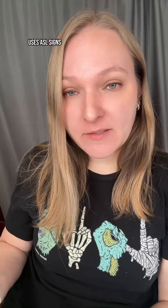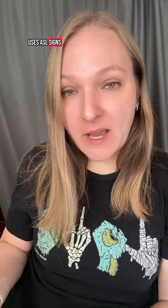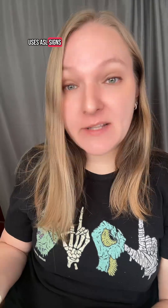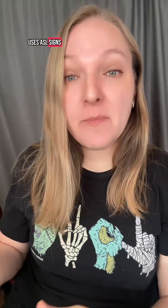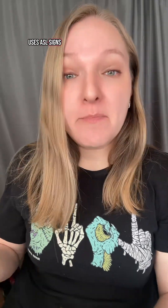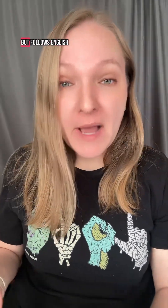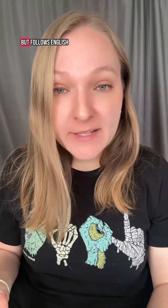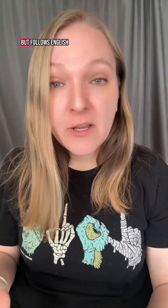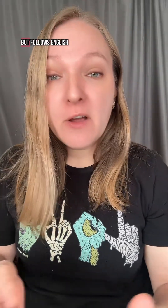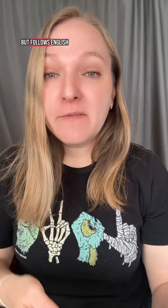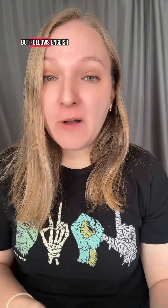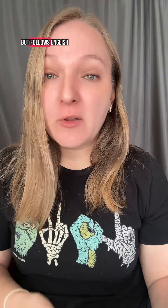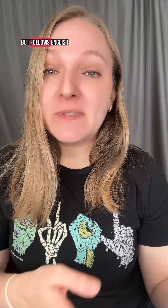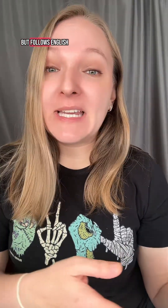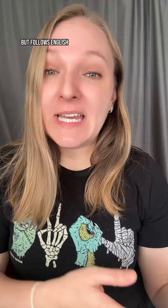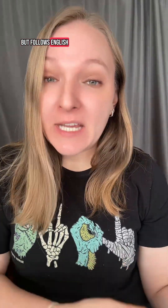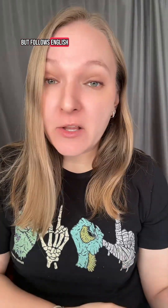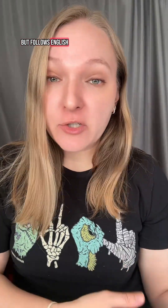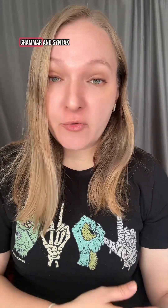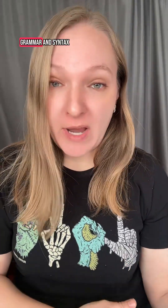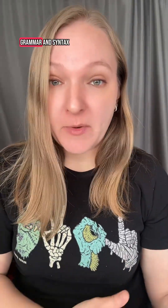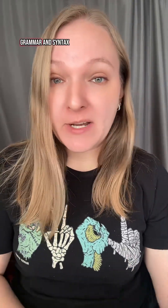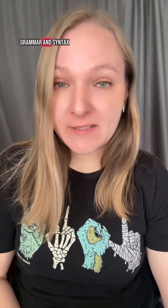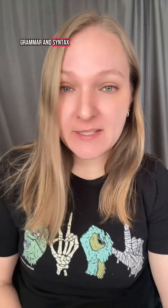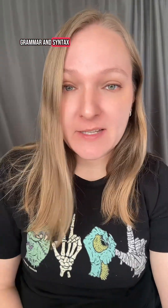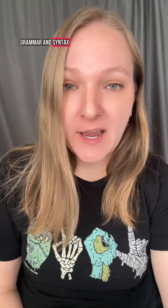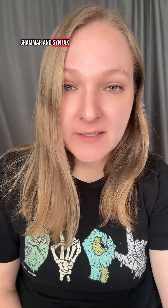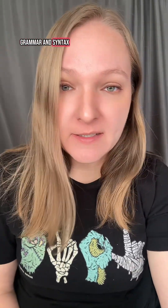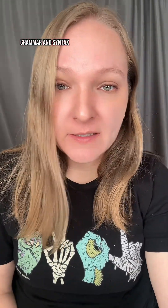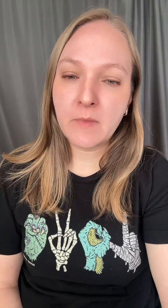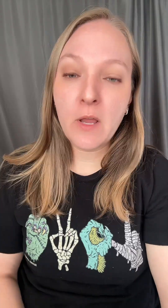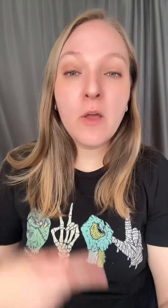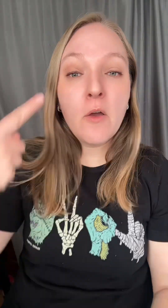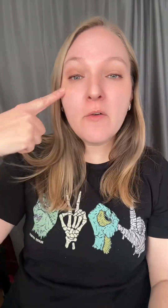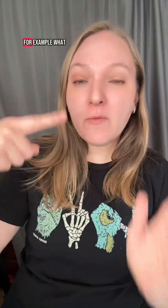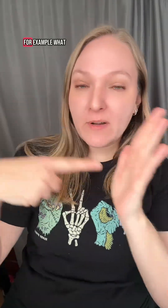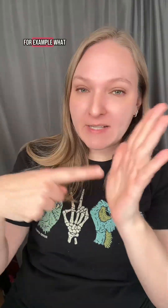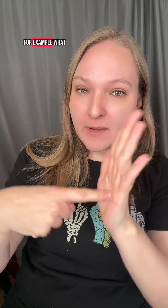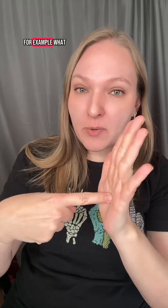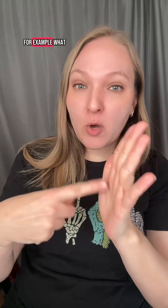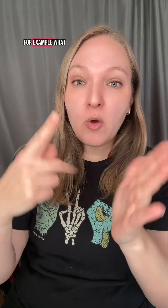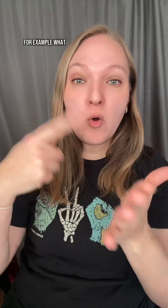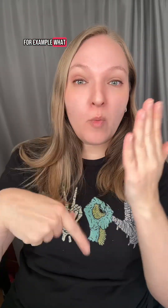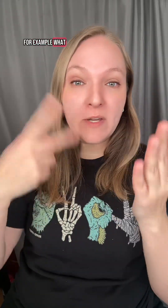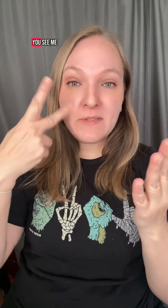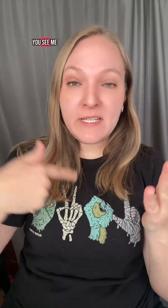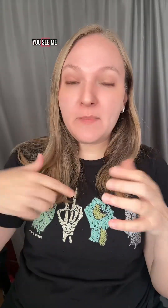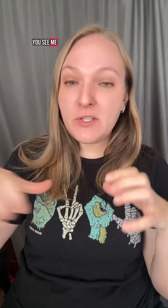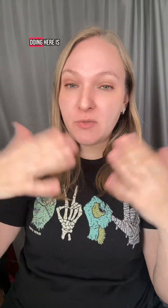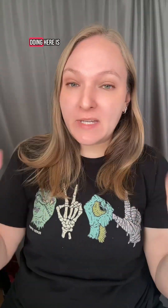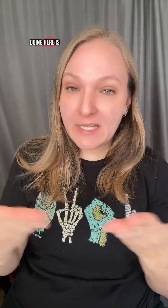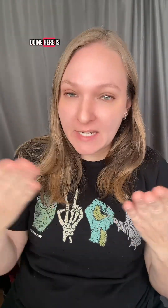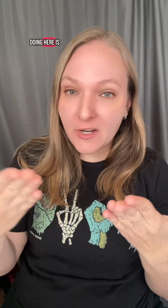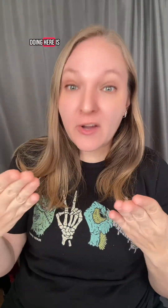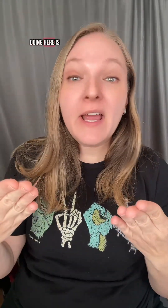signs, but follows English grammar and syntax. For example, what you see me doing here